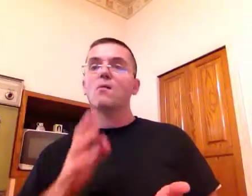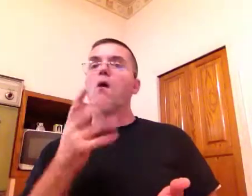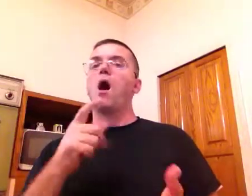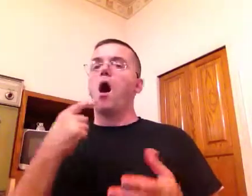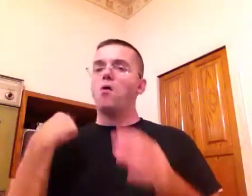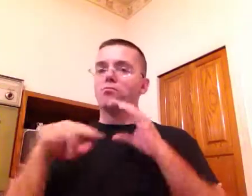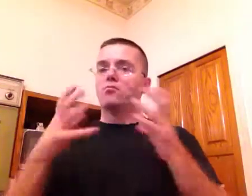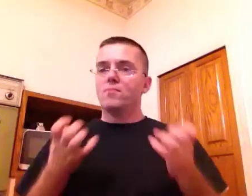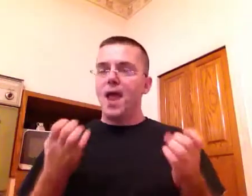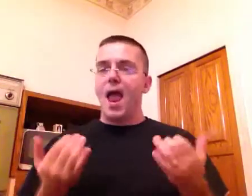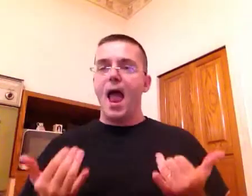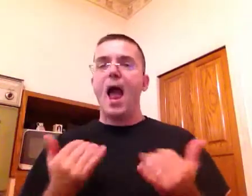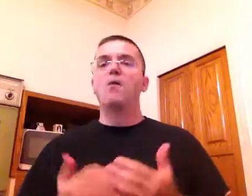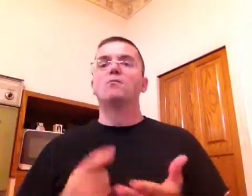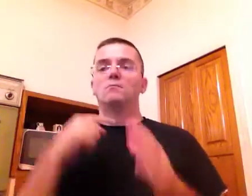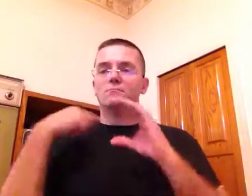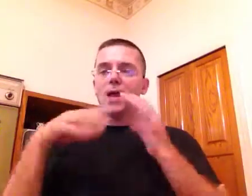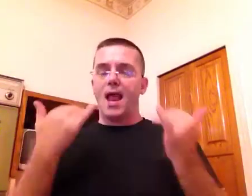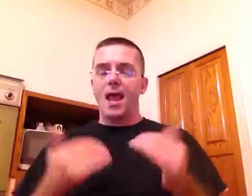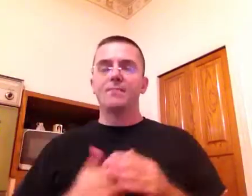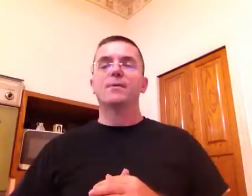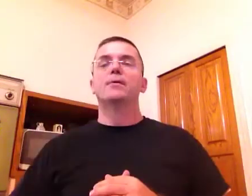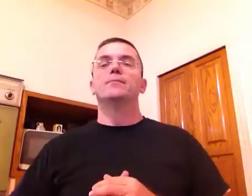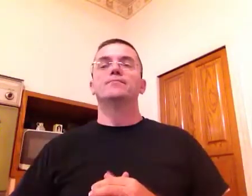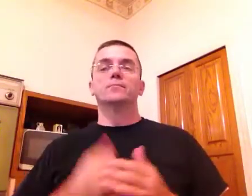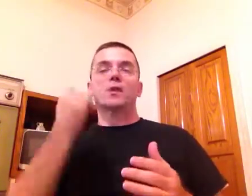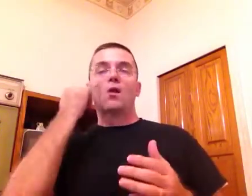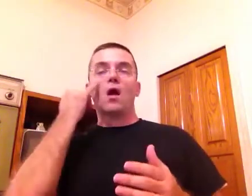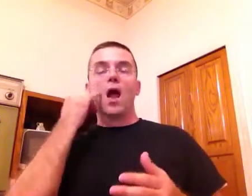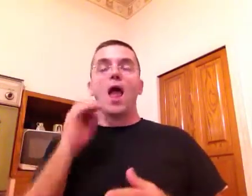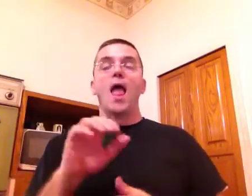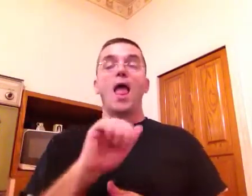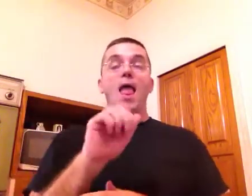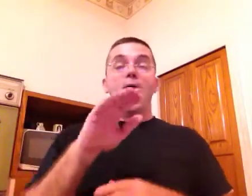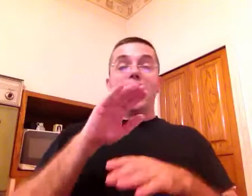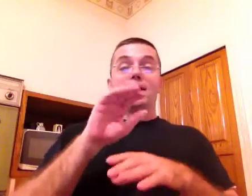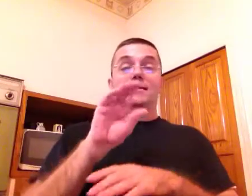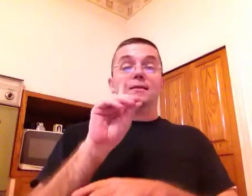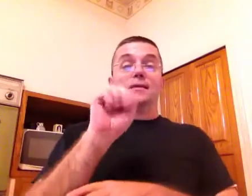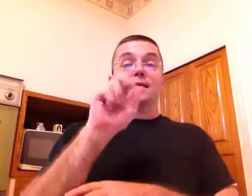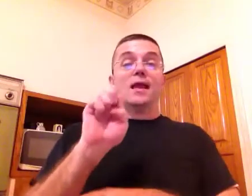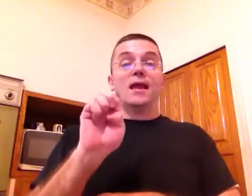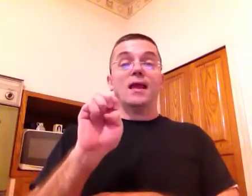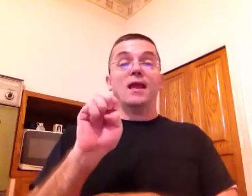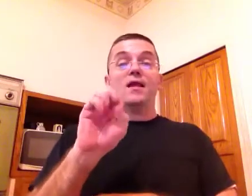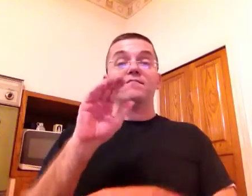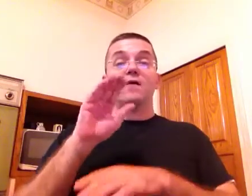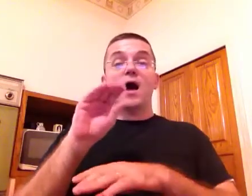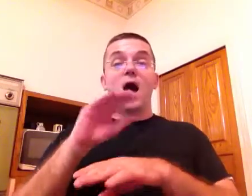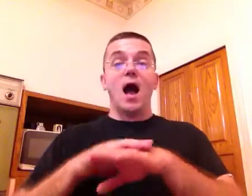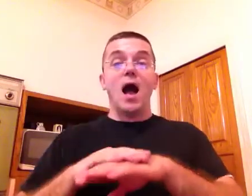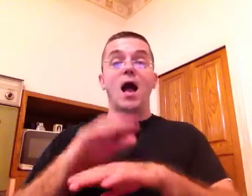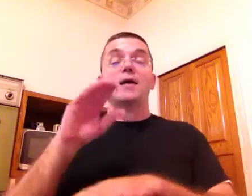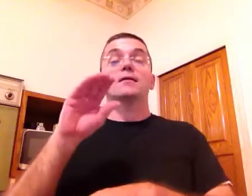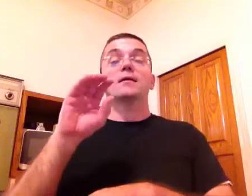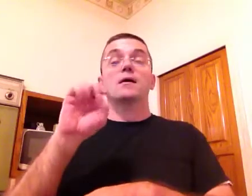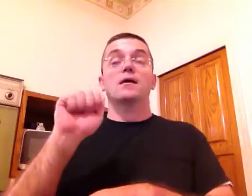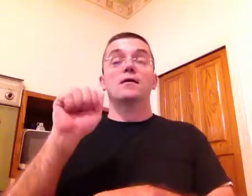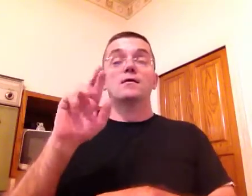business, or you have Dave on Air at daveramsey.com, if you've started a new business, or you have, and you can put it on